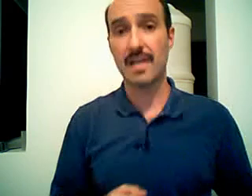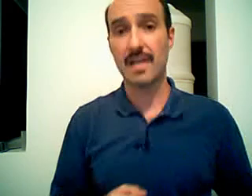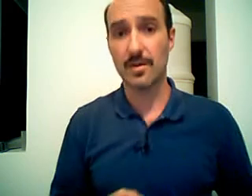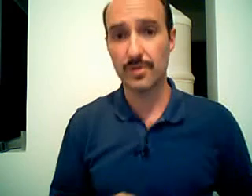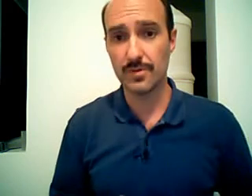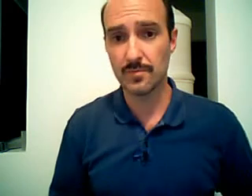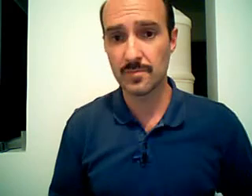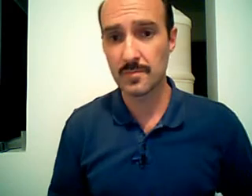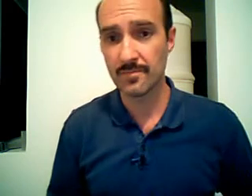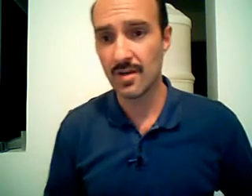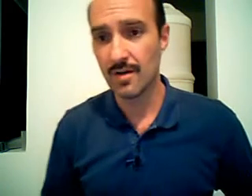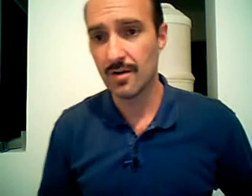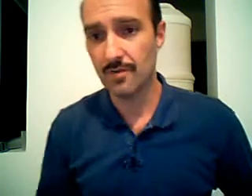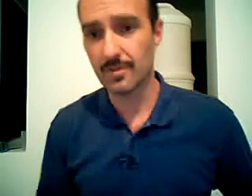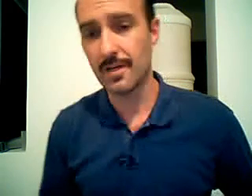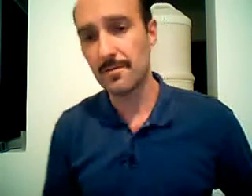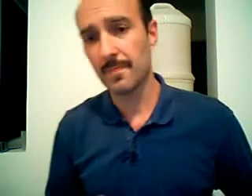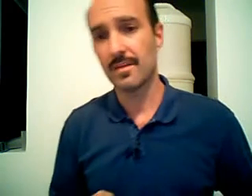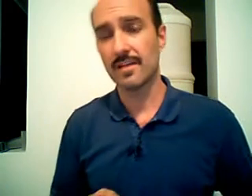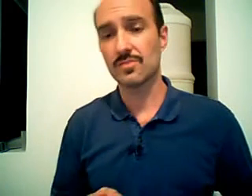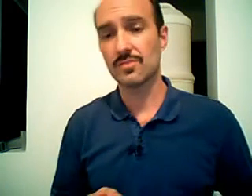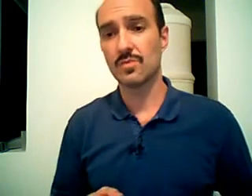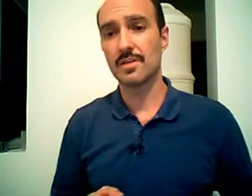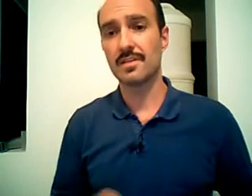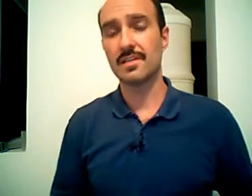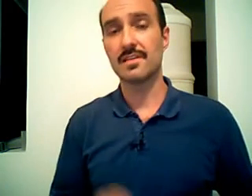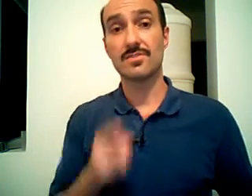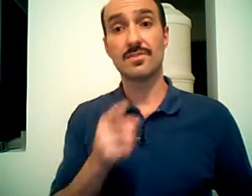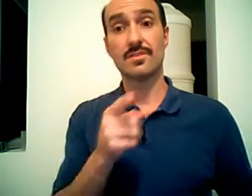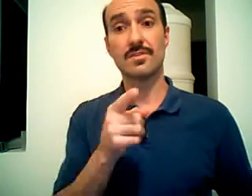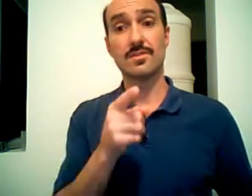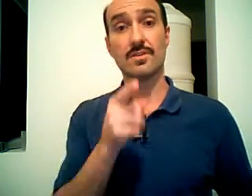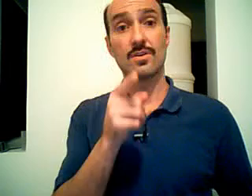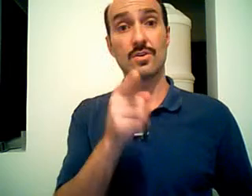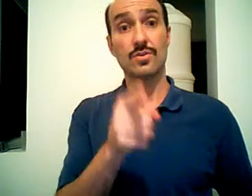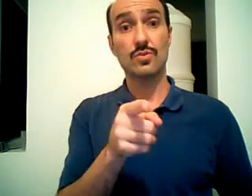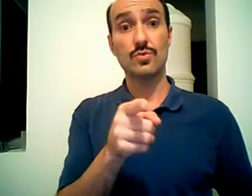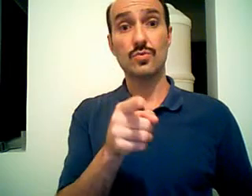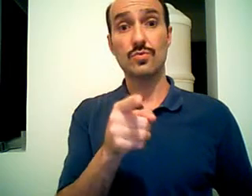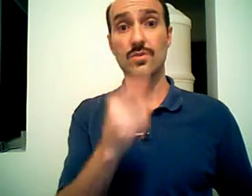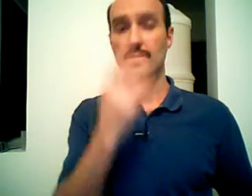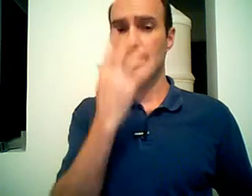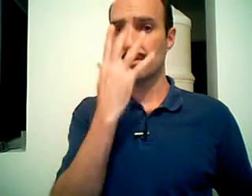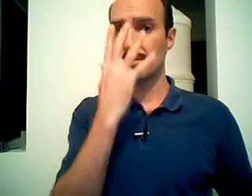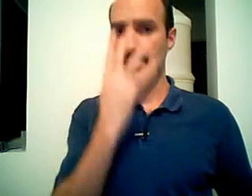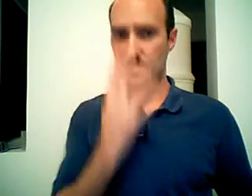how are you. Okay, the next one is you